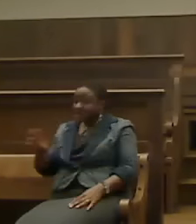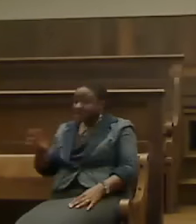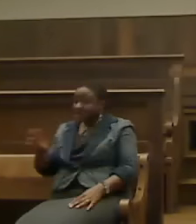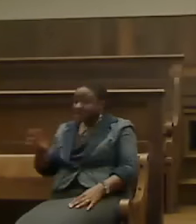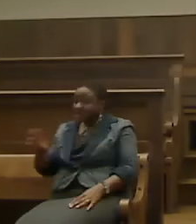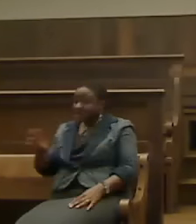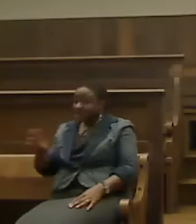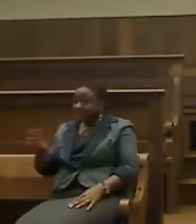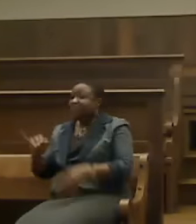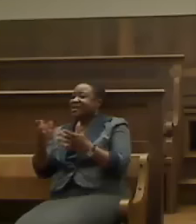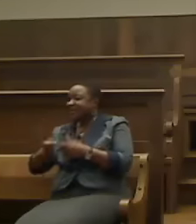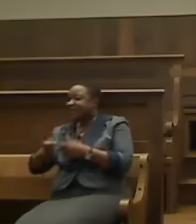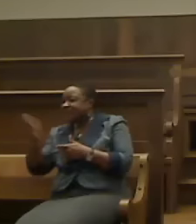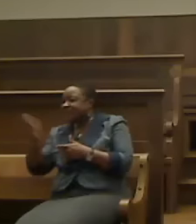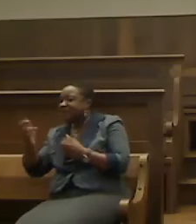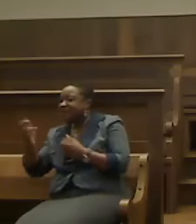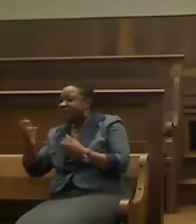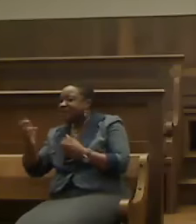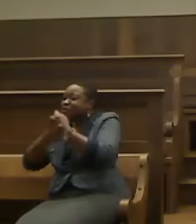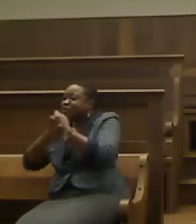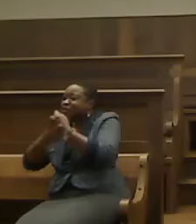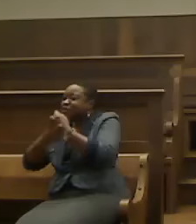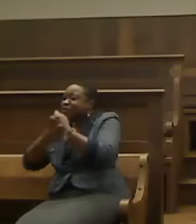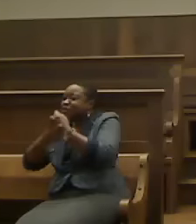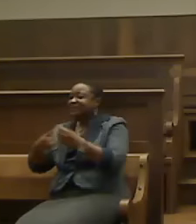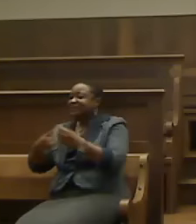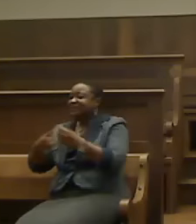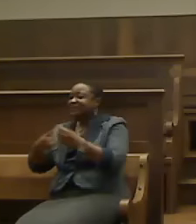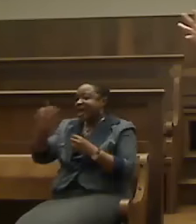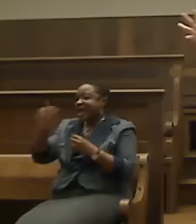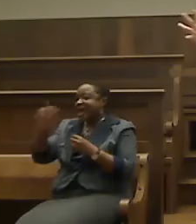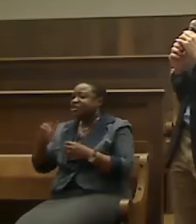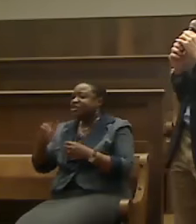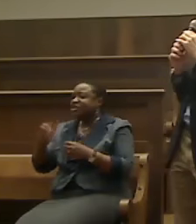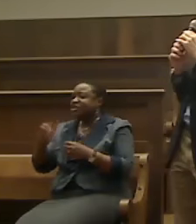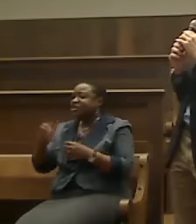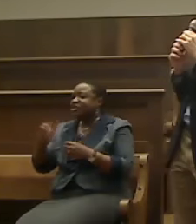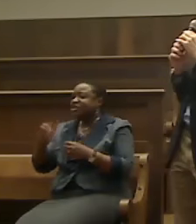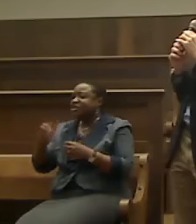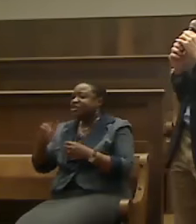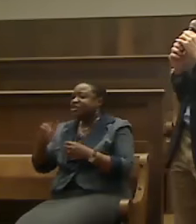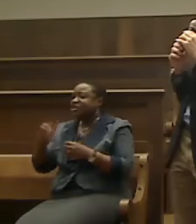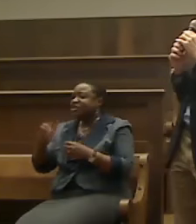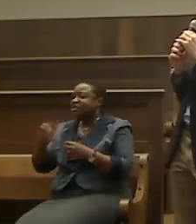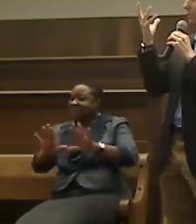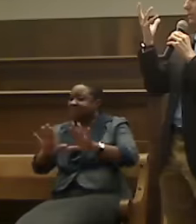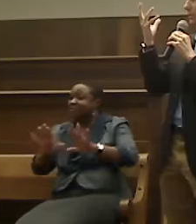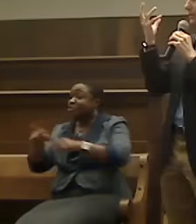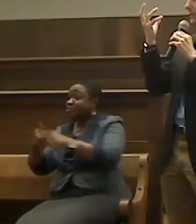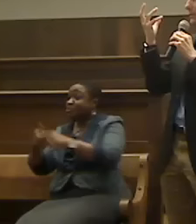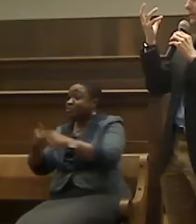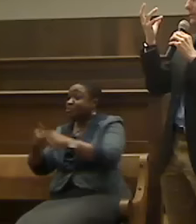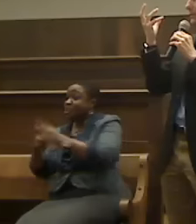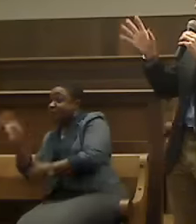the preservatives, the additives, the colorings. So there's more cofactors when you start growing your own